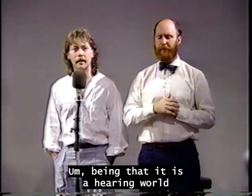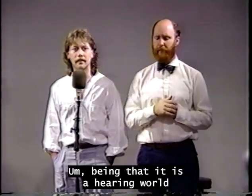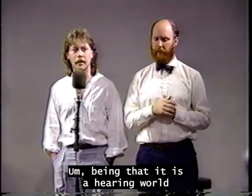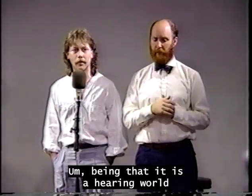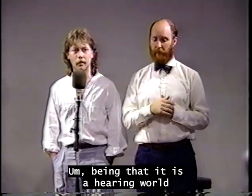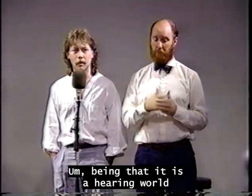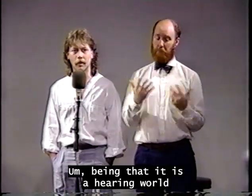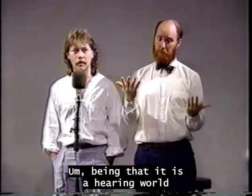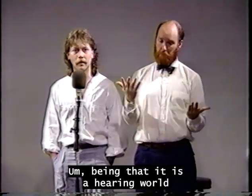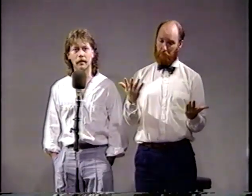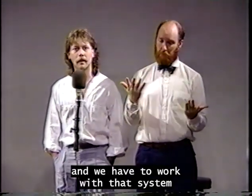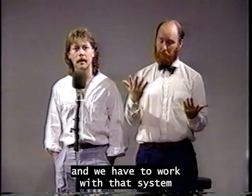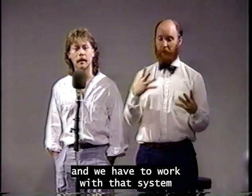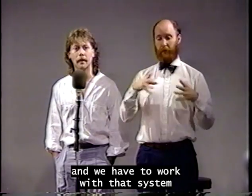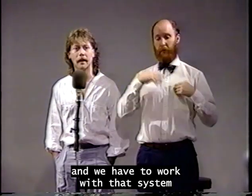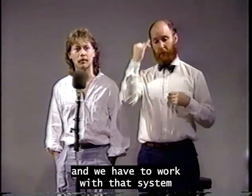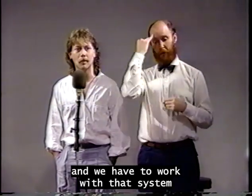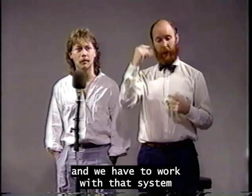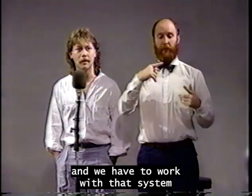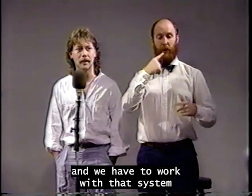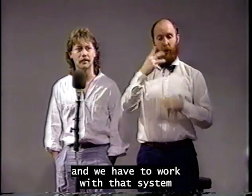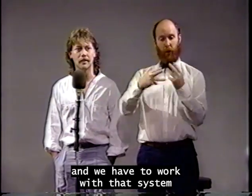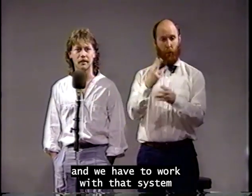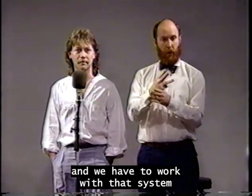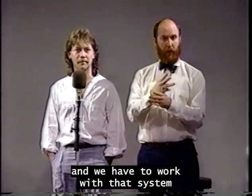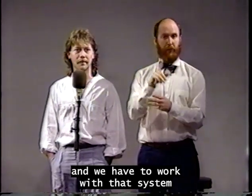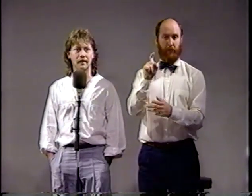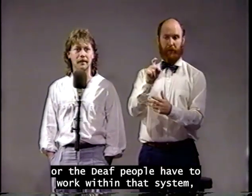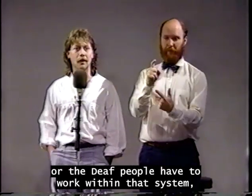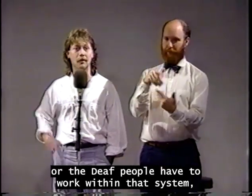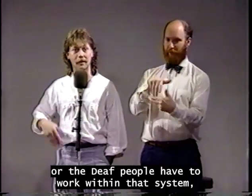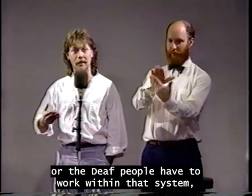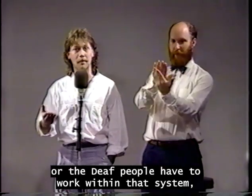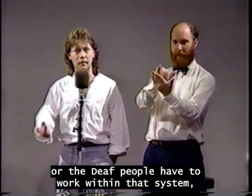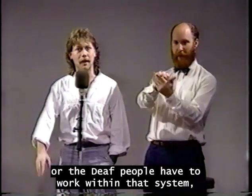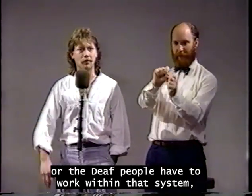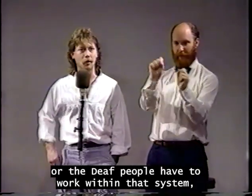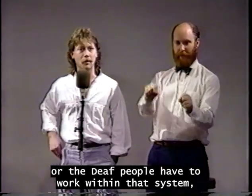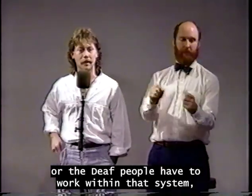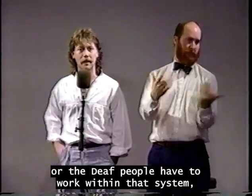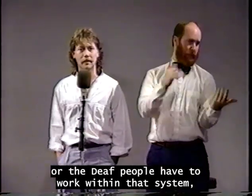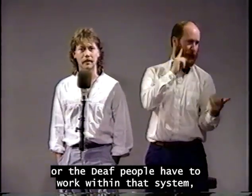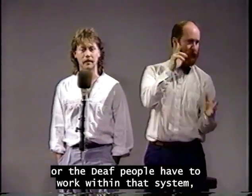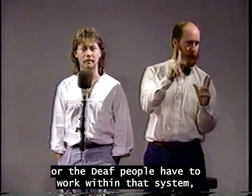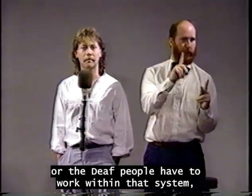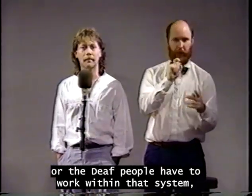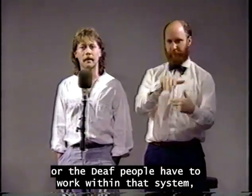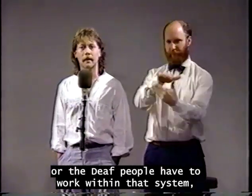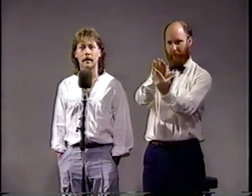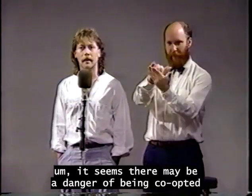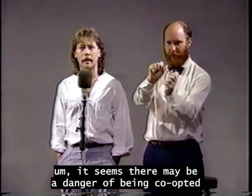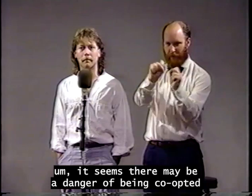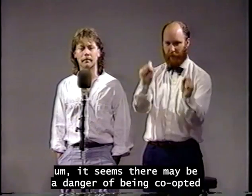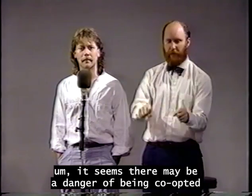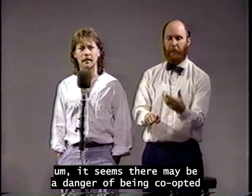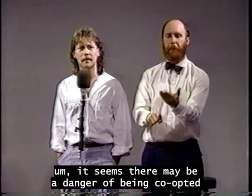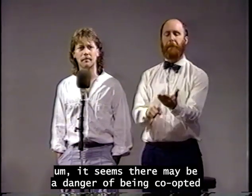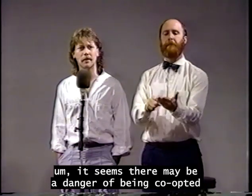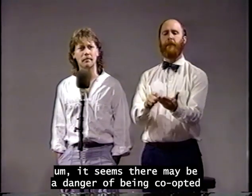a hearing world and we have to work with that system, or the deaf people have to work within that system, it seems there may